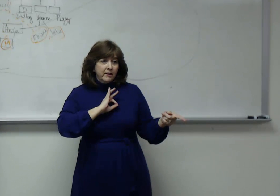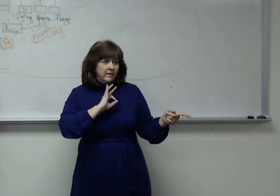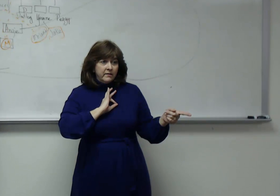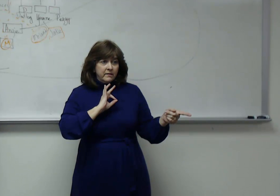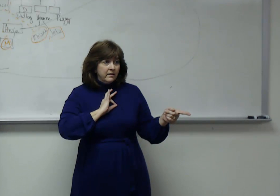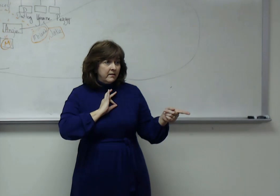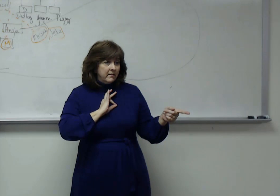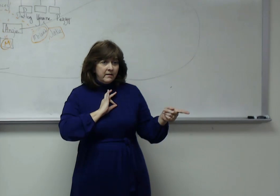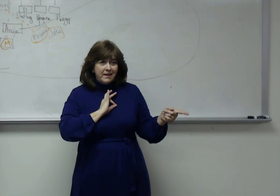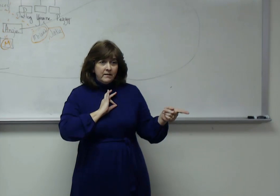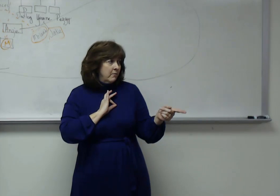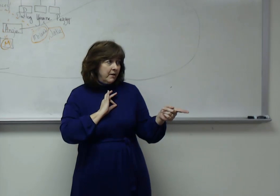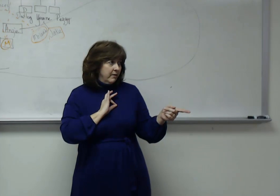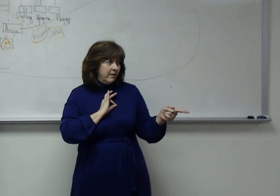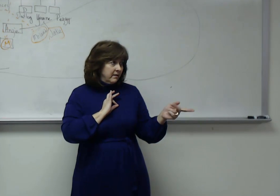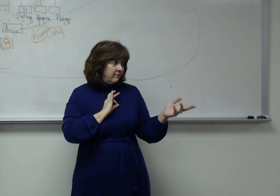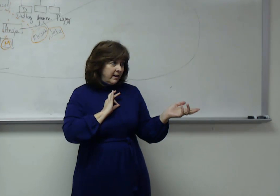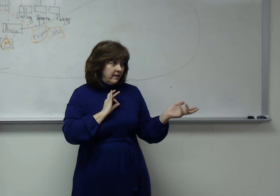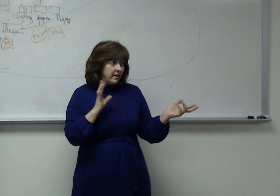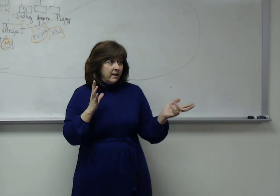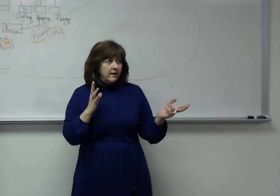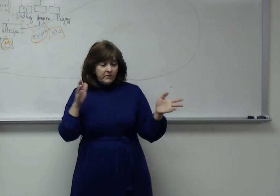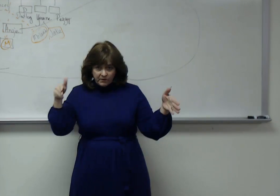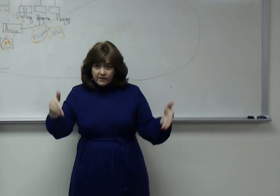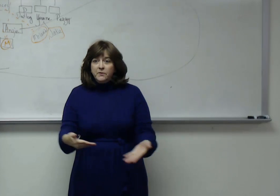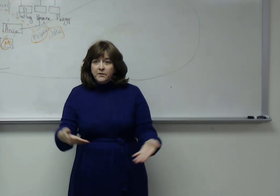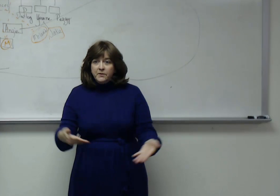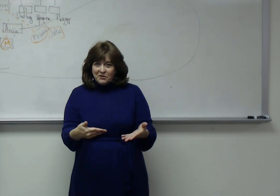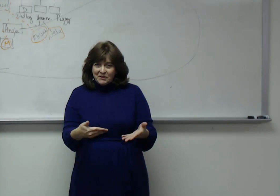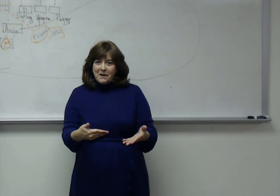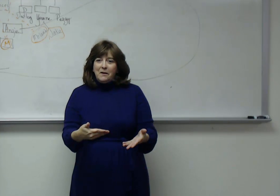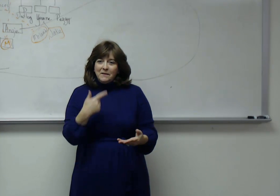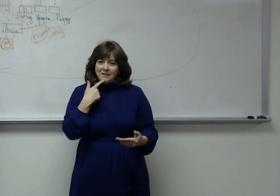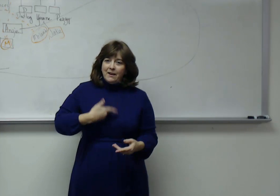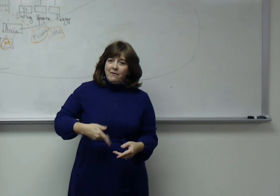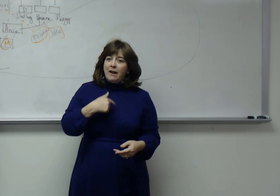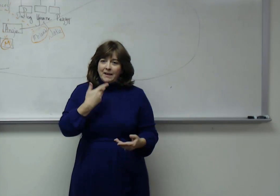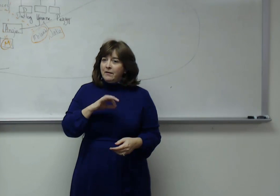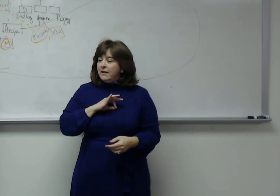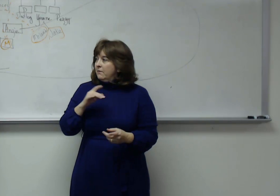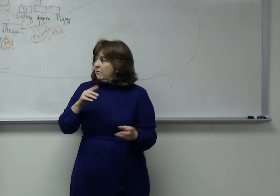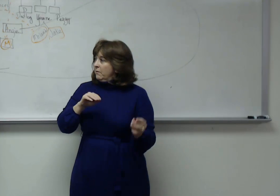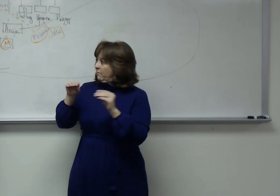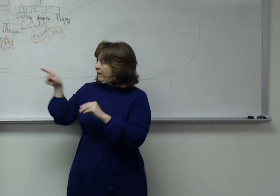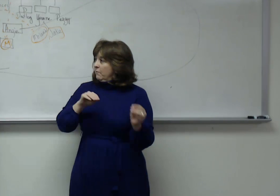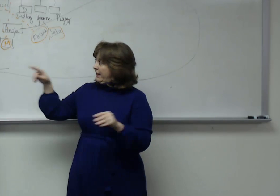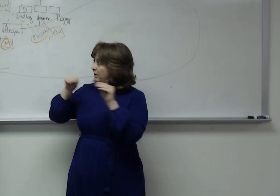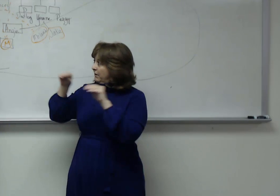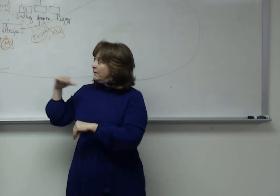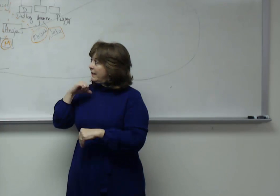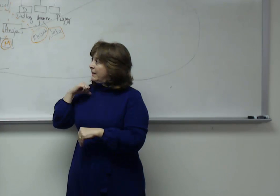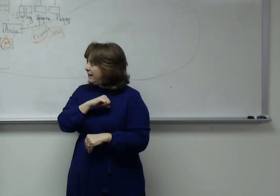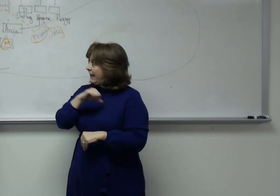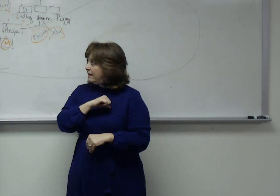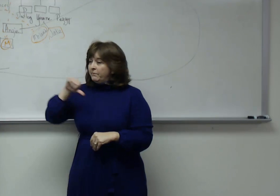this. They don't know this, right? So you still introduce yourself and say, well, when he moved to Atlanta, there